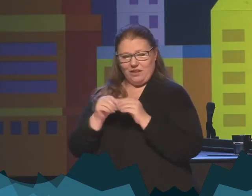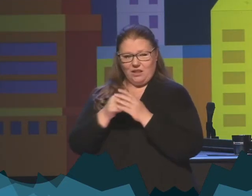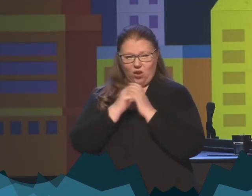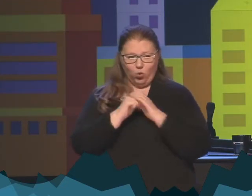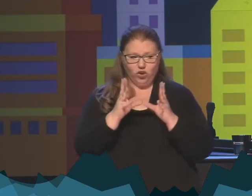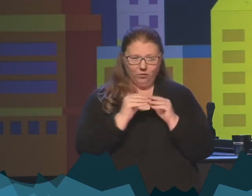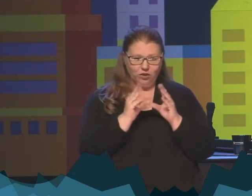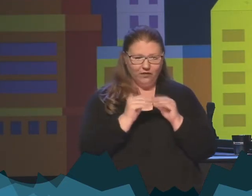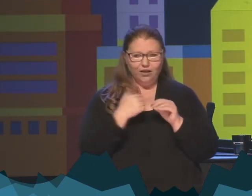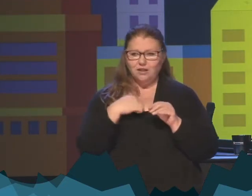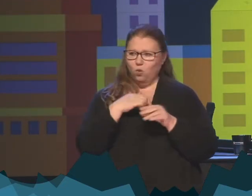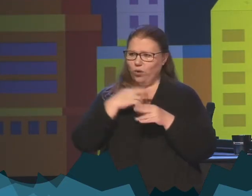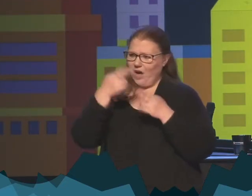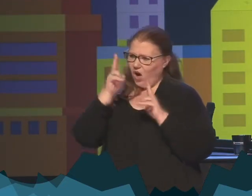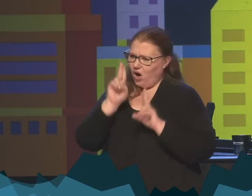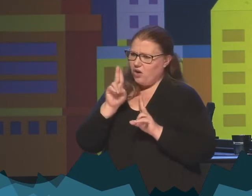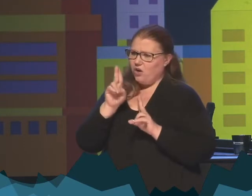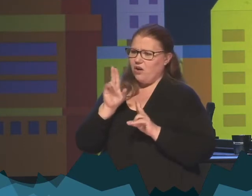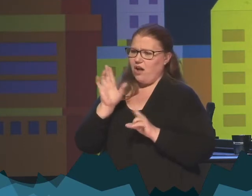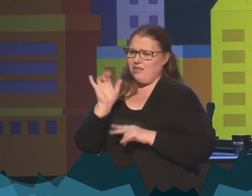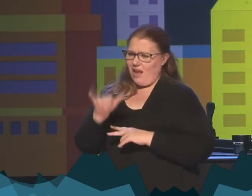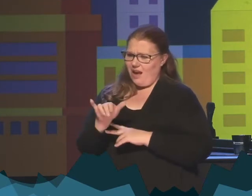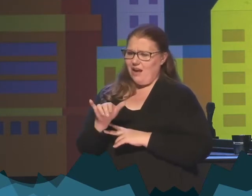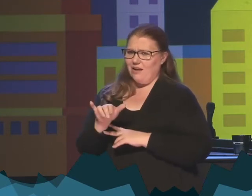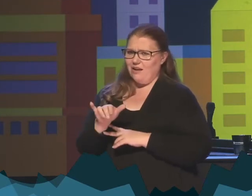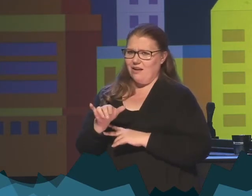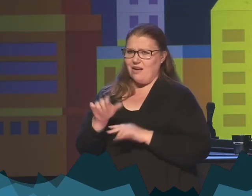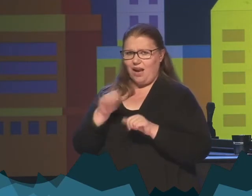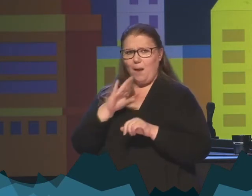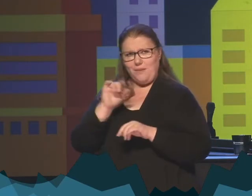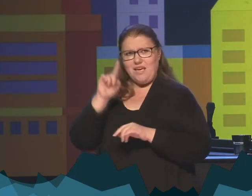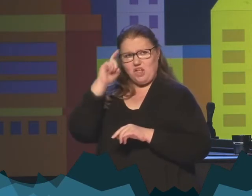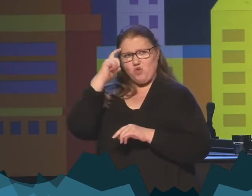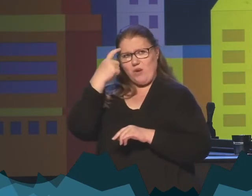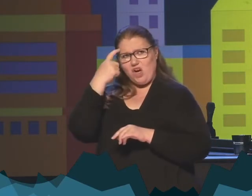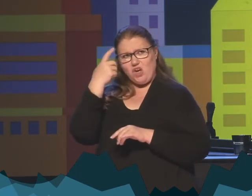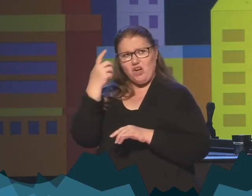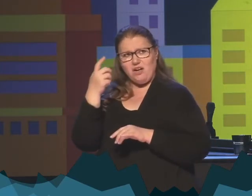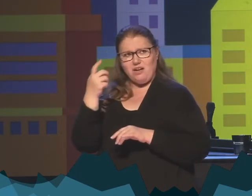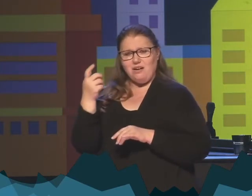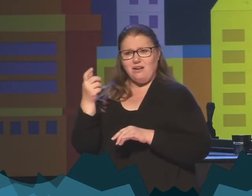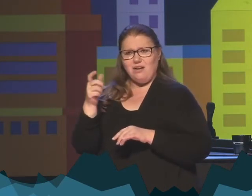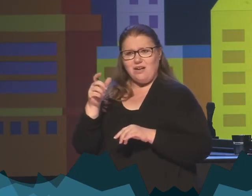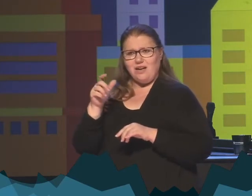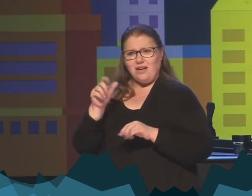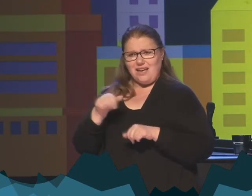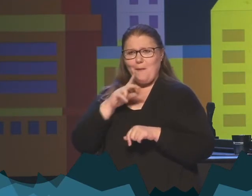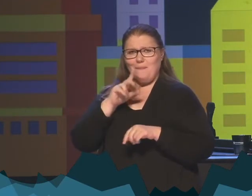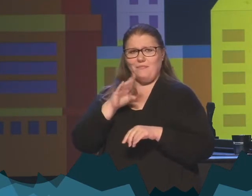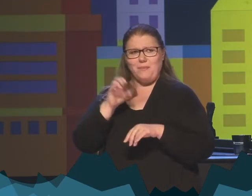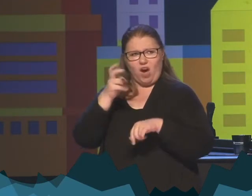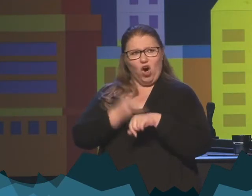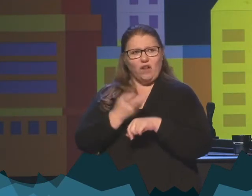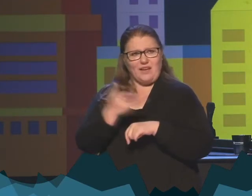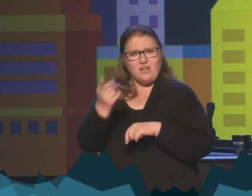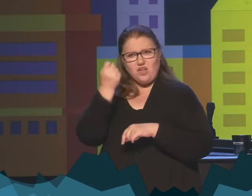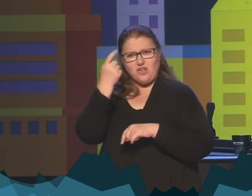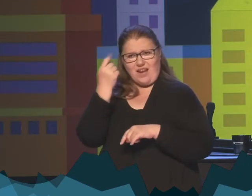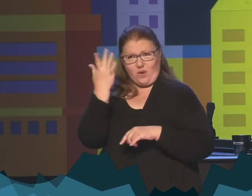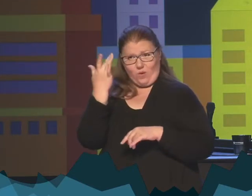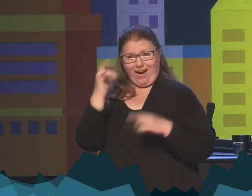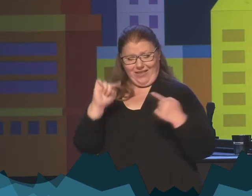services, that we just like honor that this can be a trigger. This can be a hard thing to understand because of the